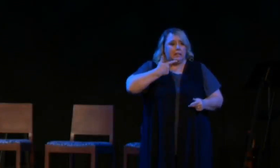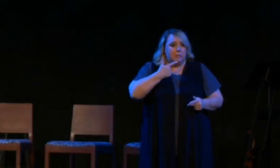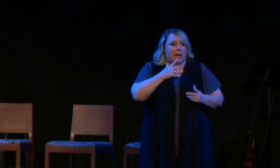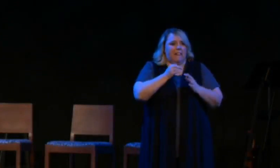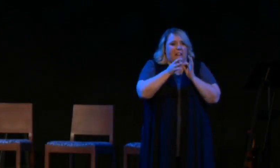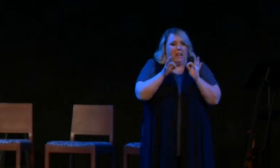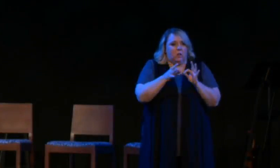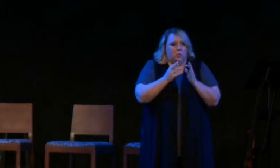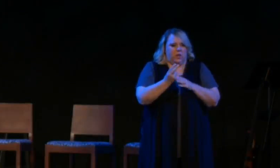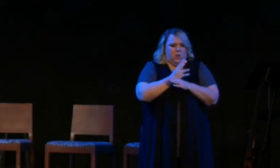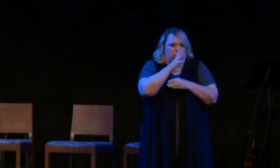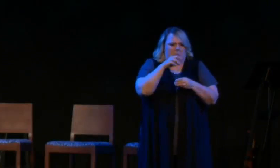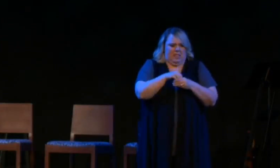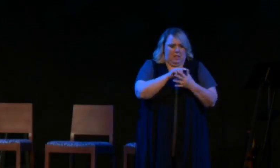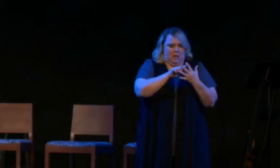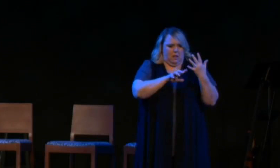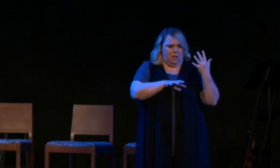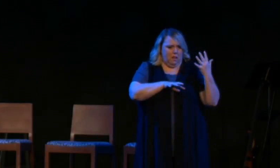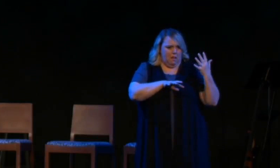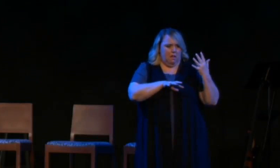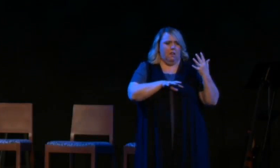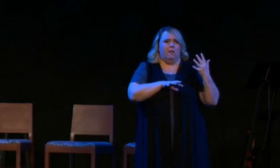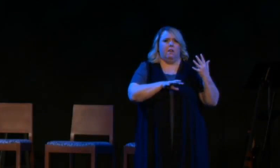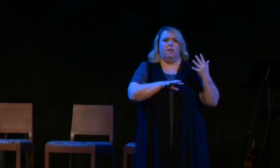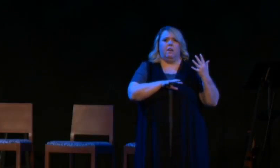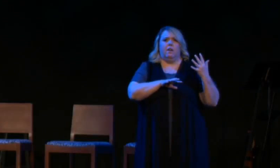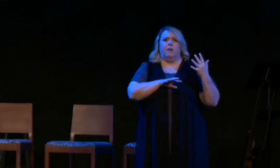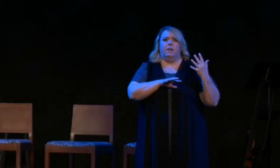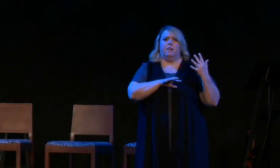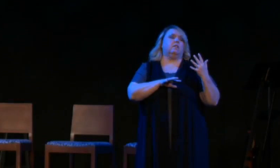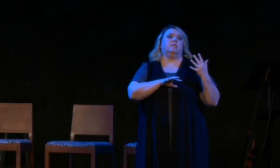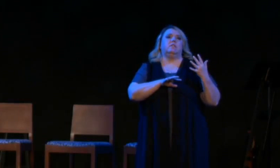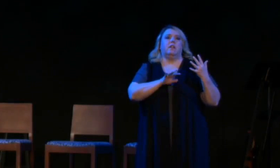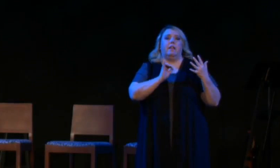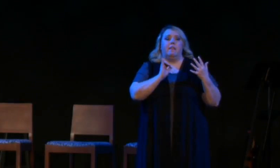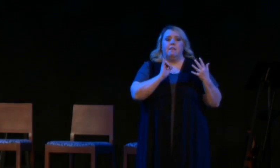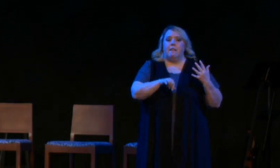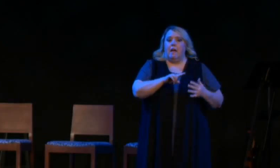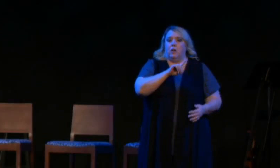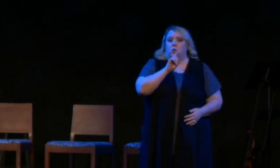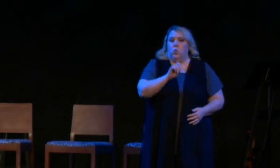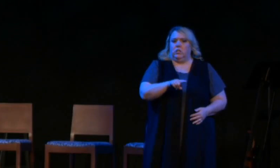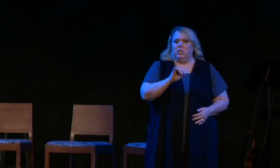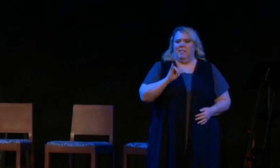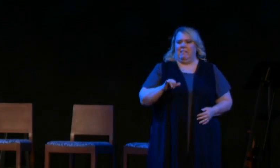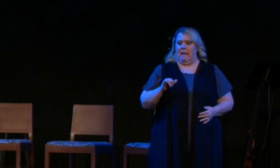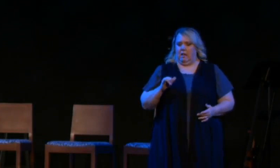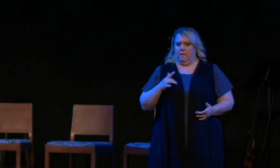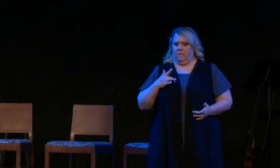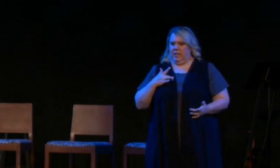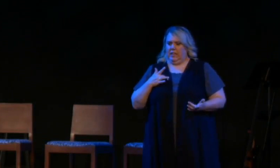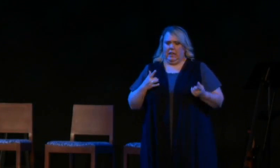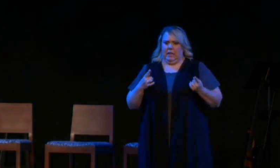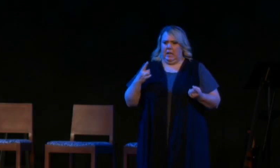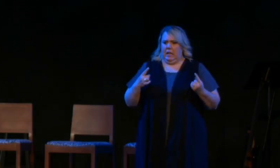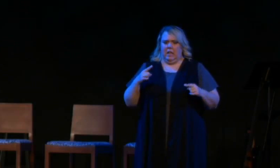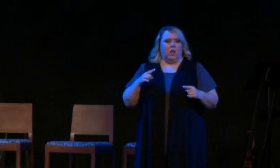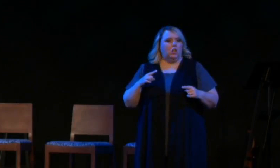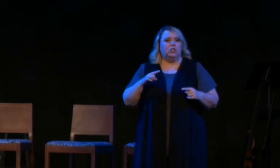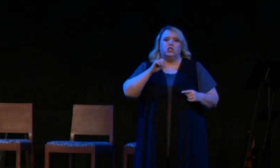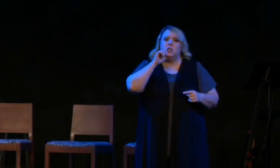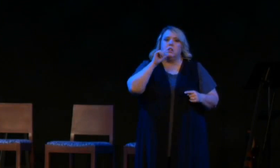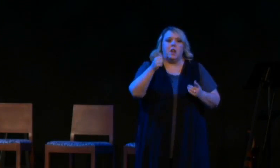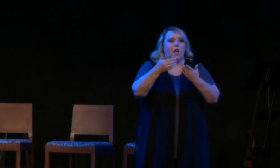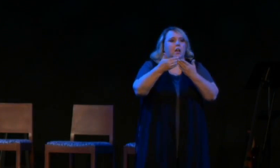in our book of discipline, the way we discriminate, that question and that impasse that we have, that really should not be a church